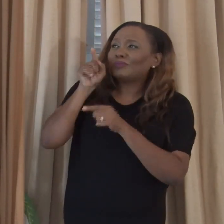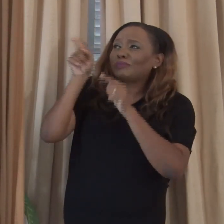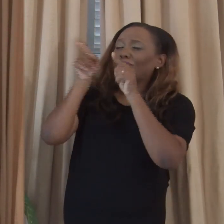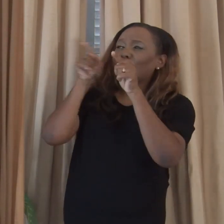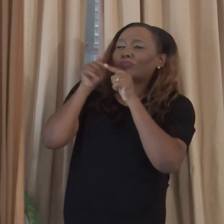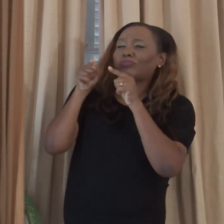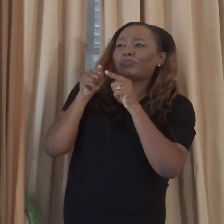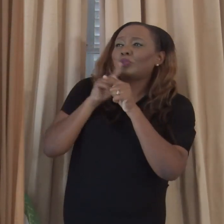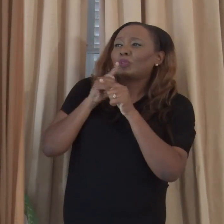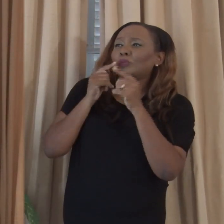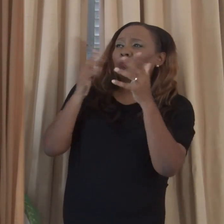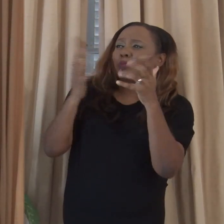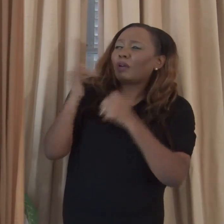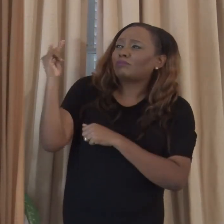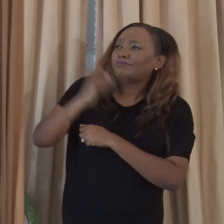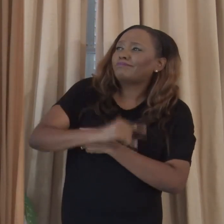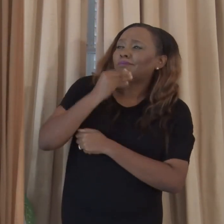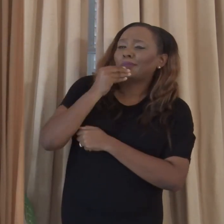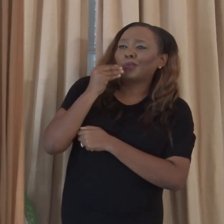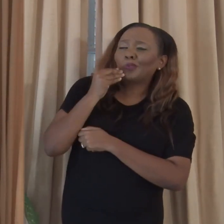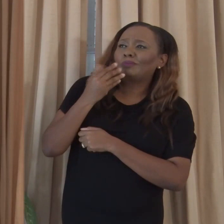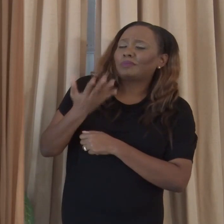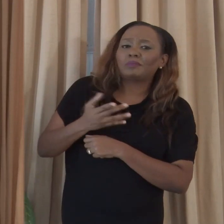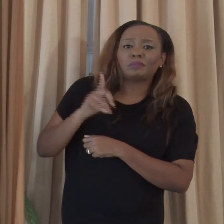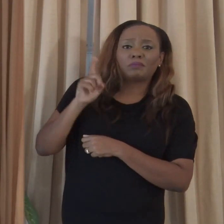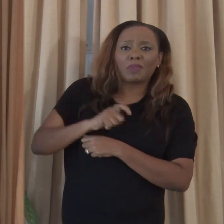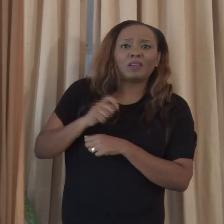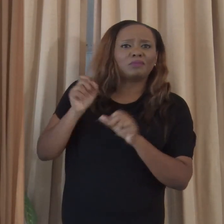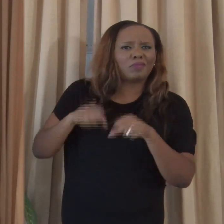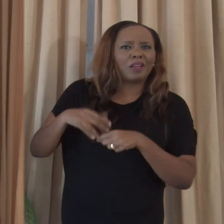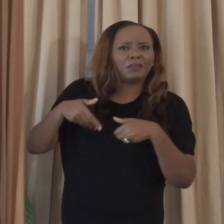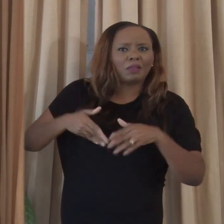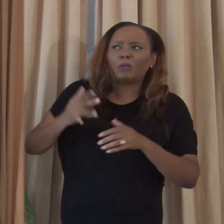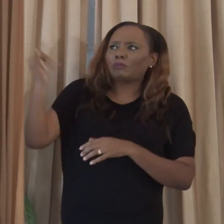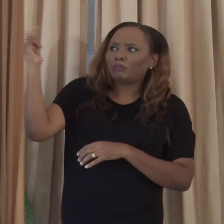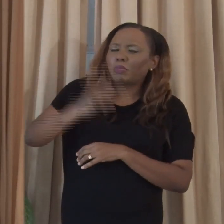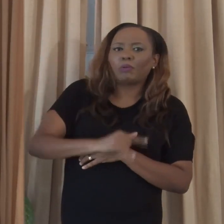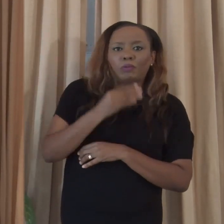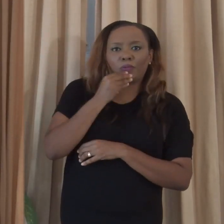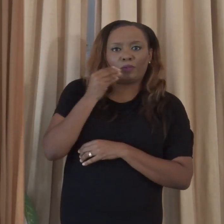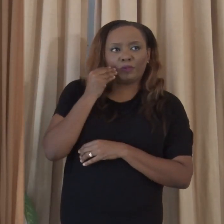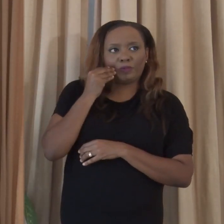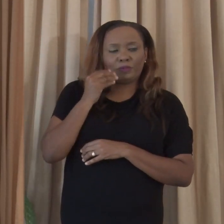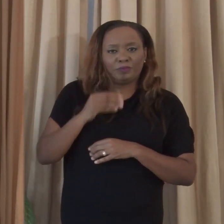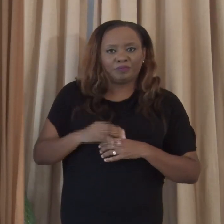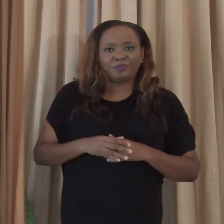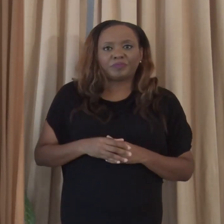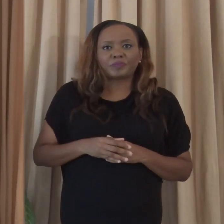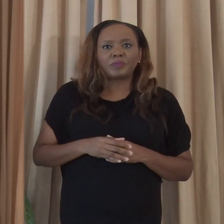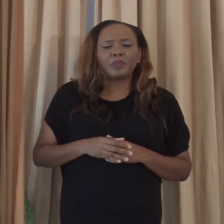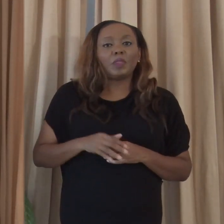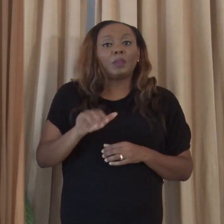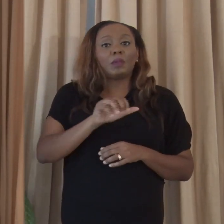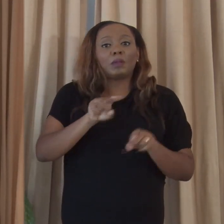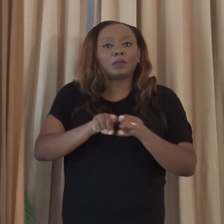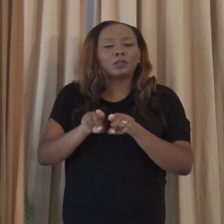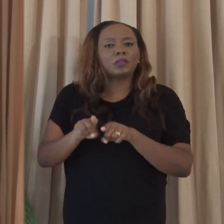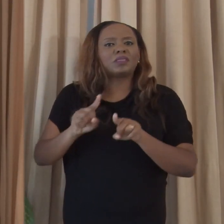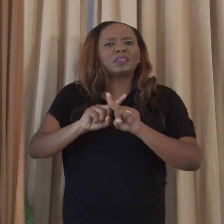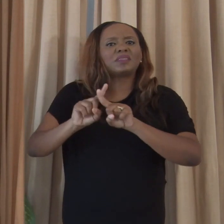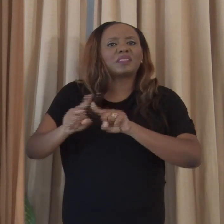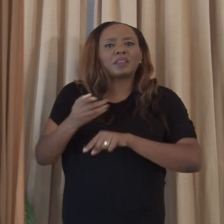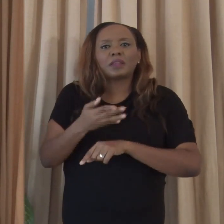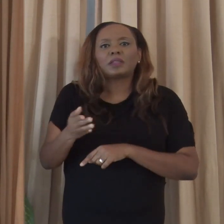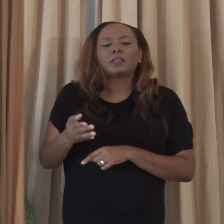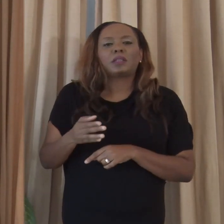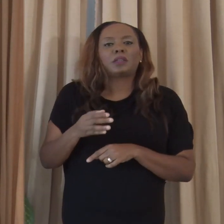wish to come home, and we have to be able to facilitate that. And equally, there are obviously a number of supplies that the island continues to